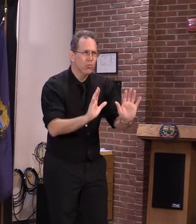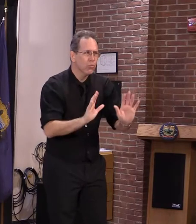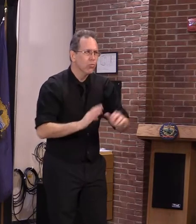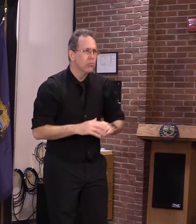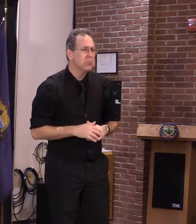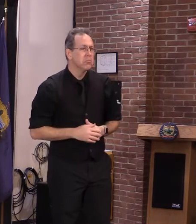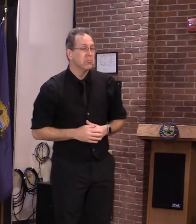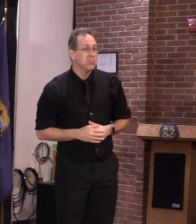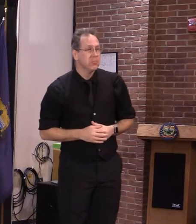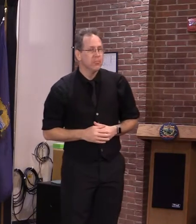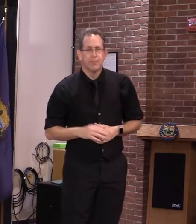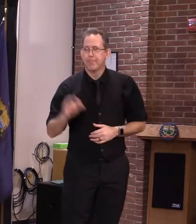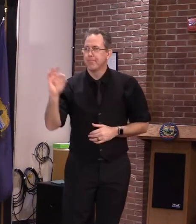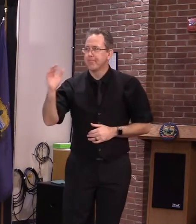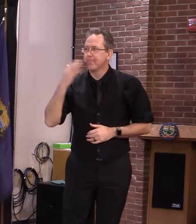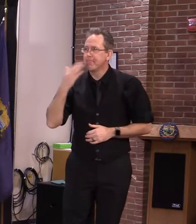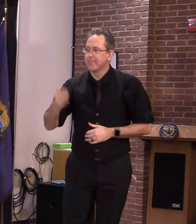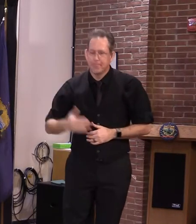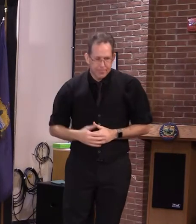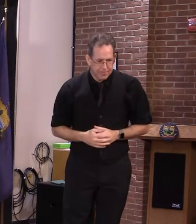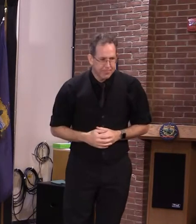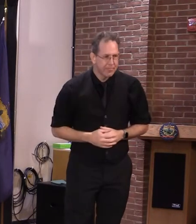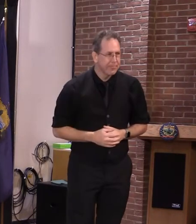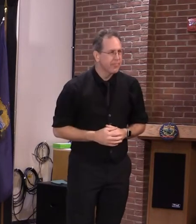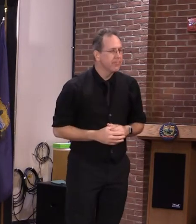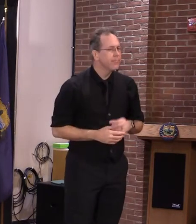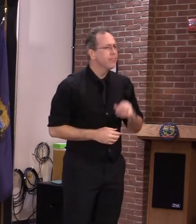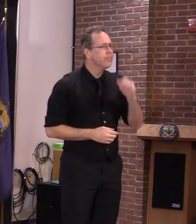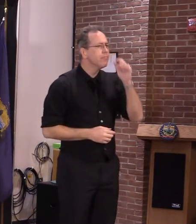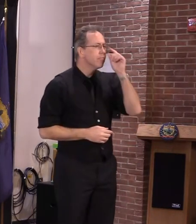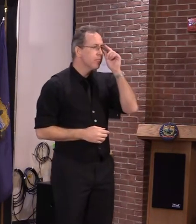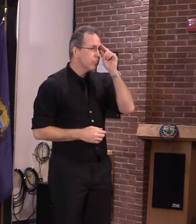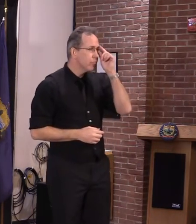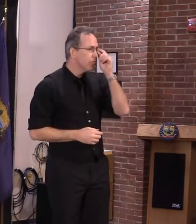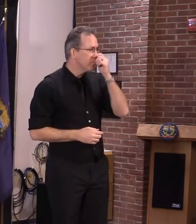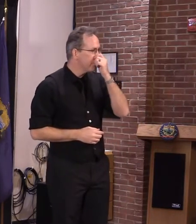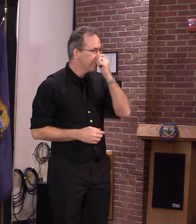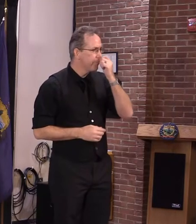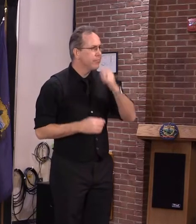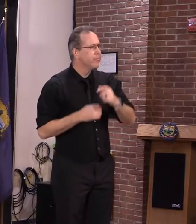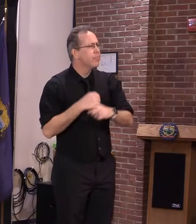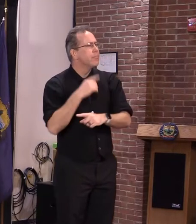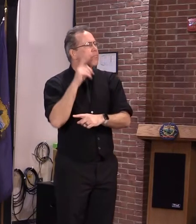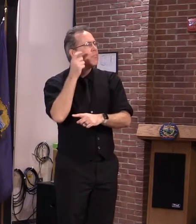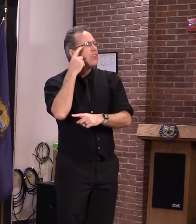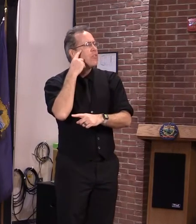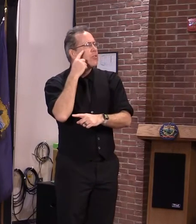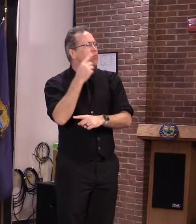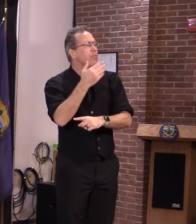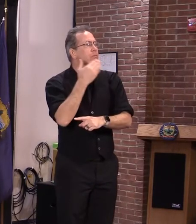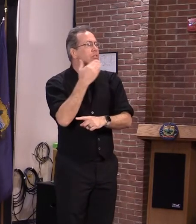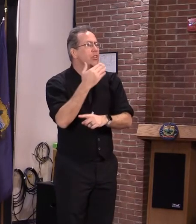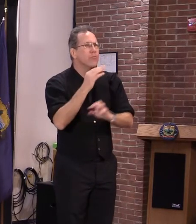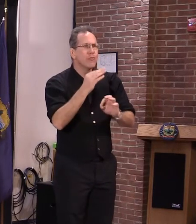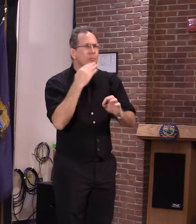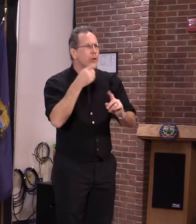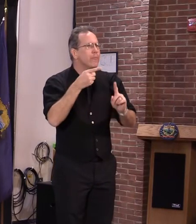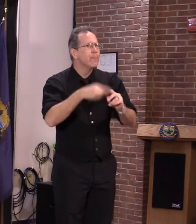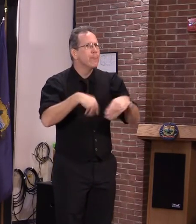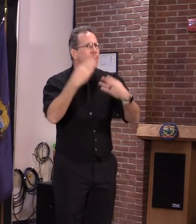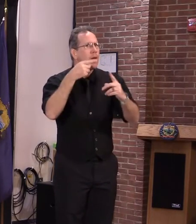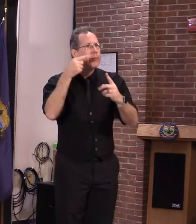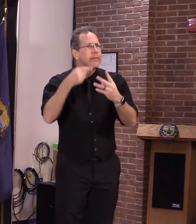Okay, thank you. And just, you bring up a good point, Aaron, in